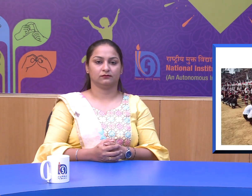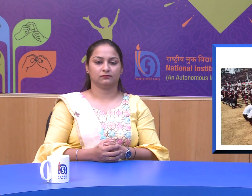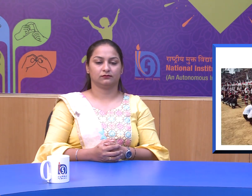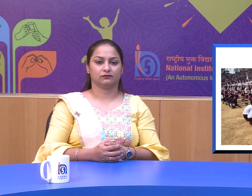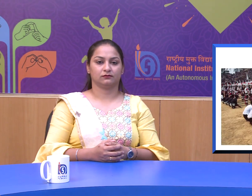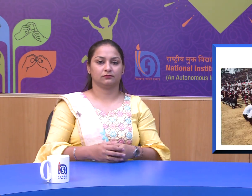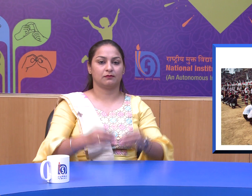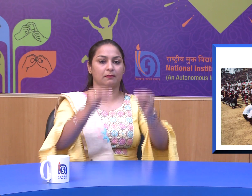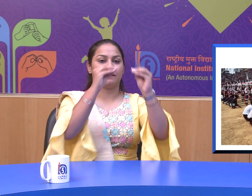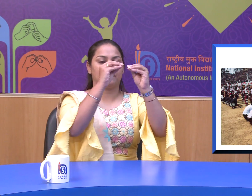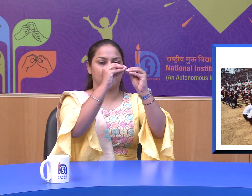bamboo dance,